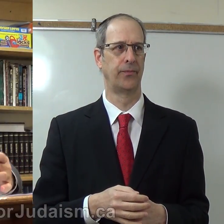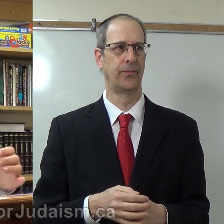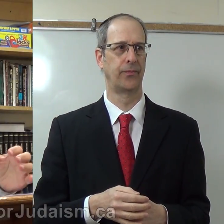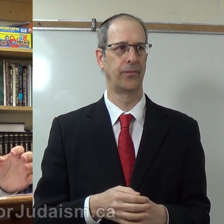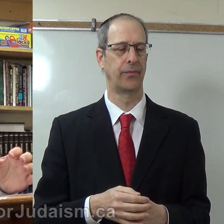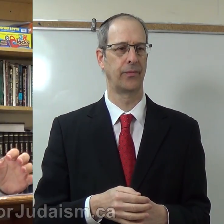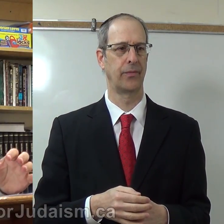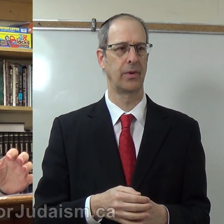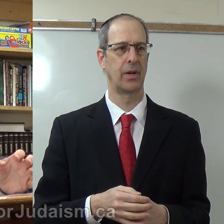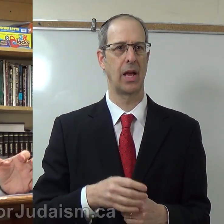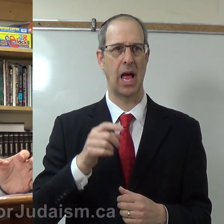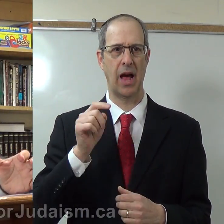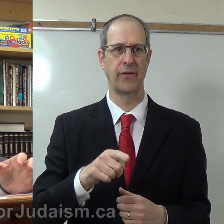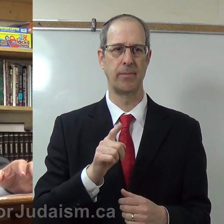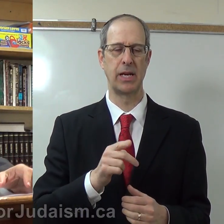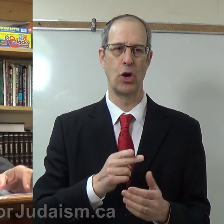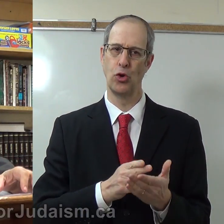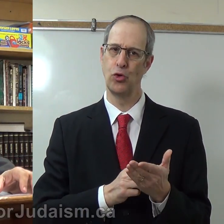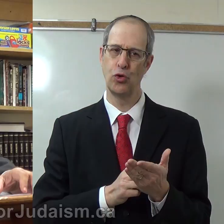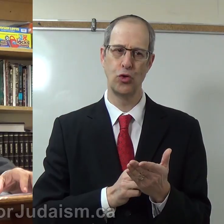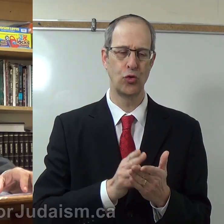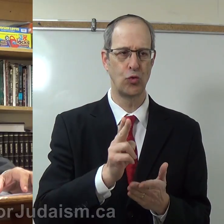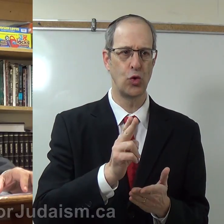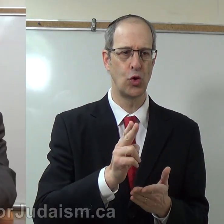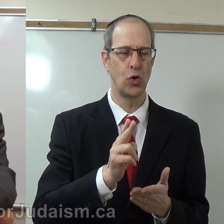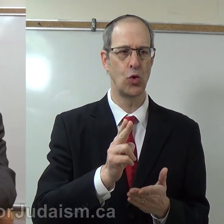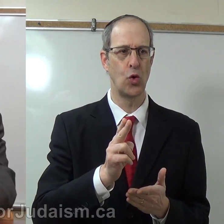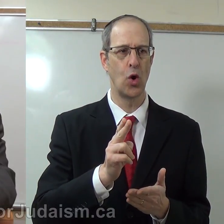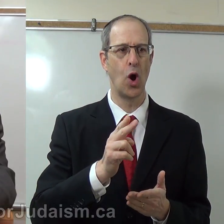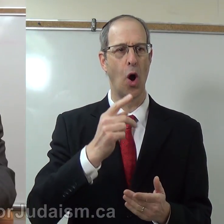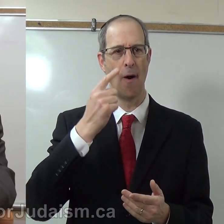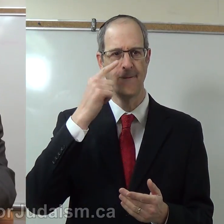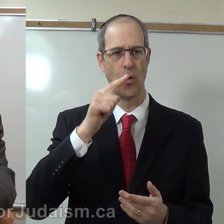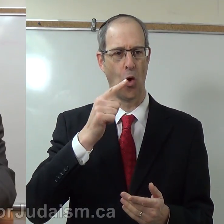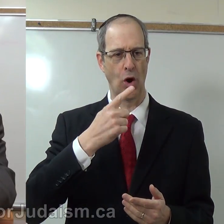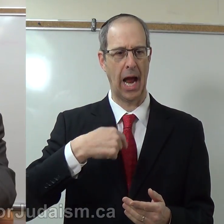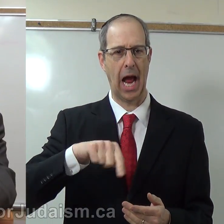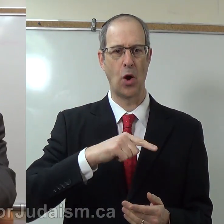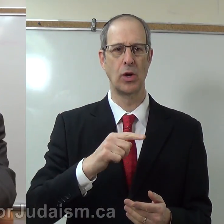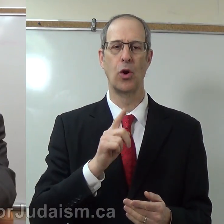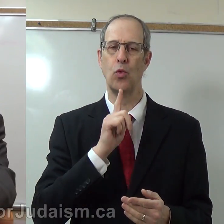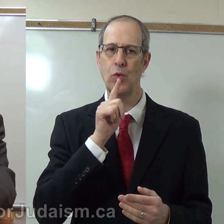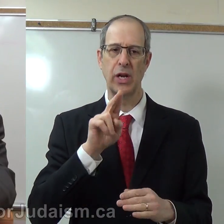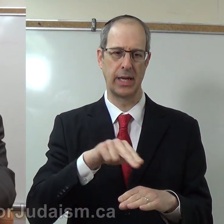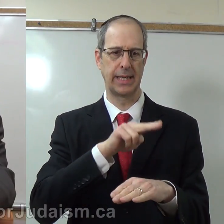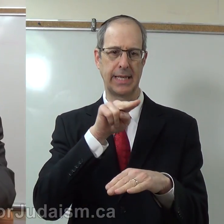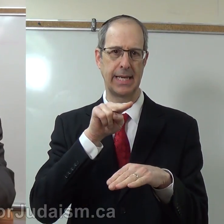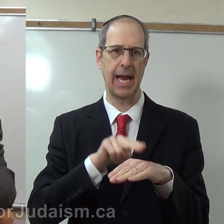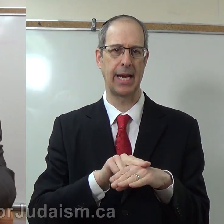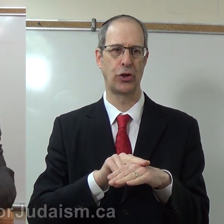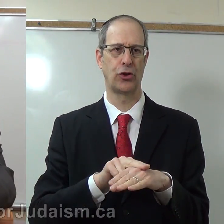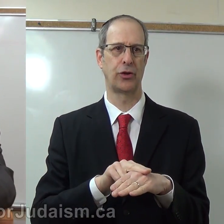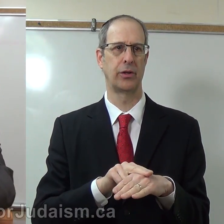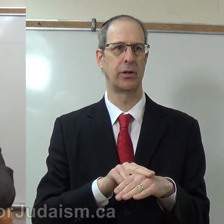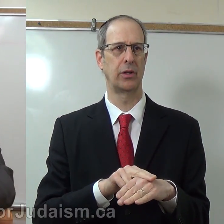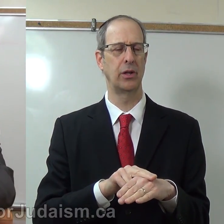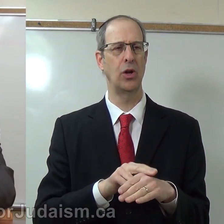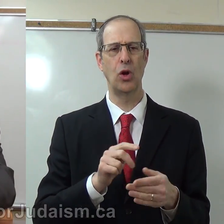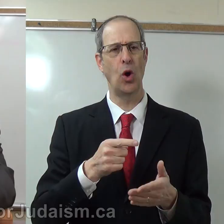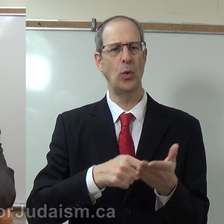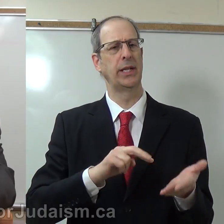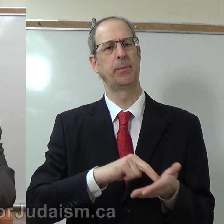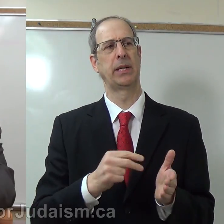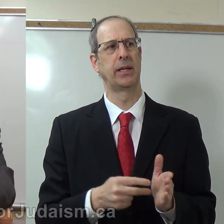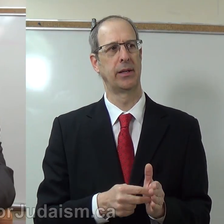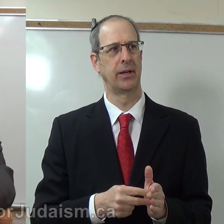We have to be true to our real nature. We have to be true to our real nature. What does this